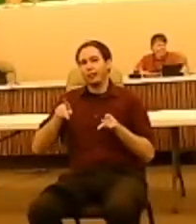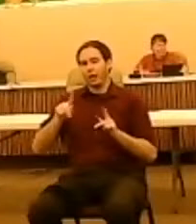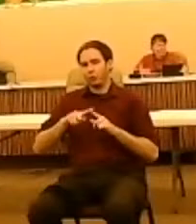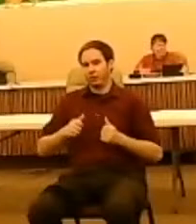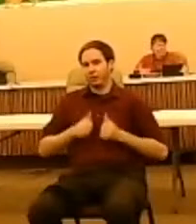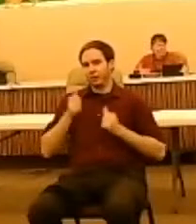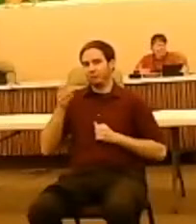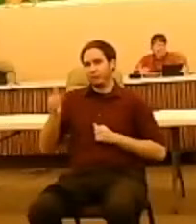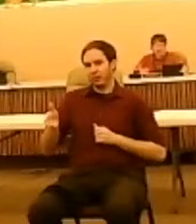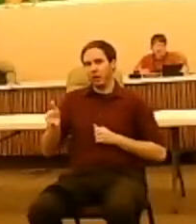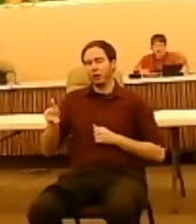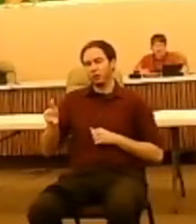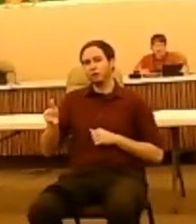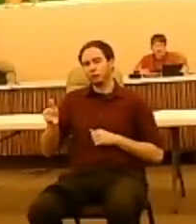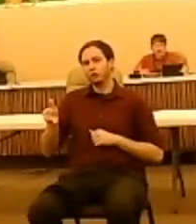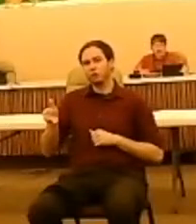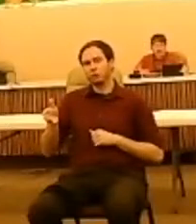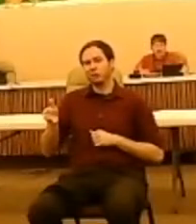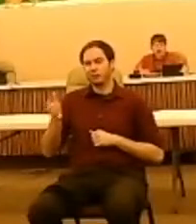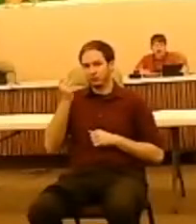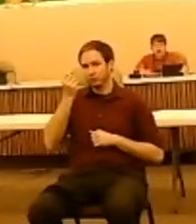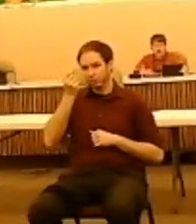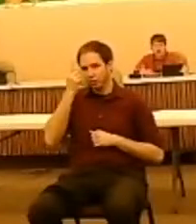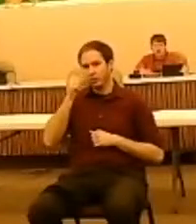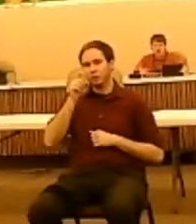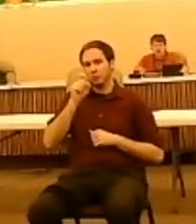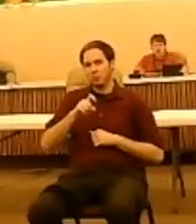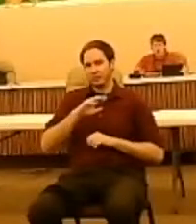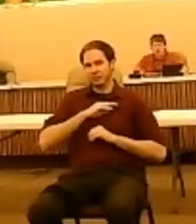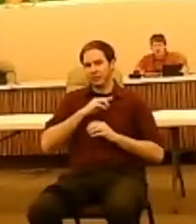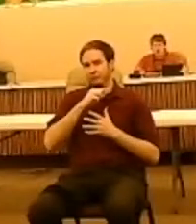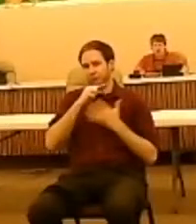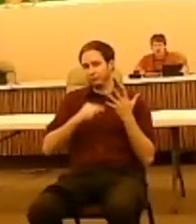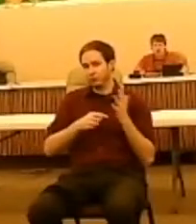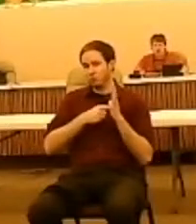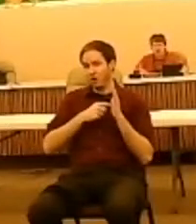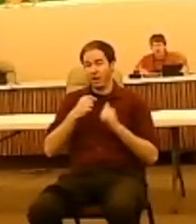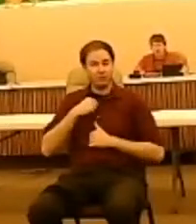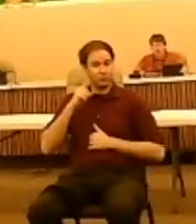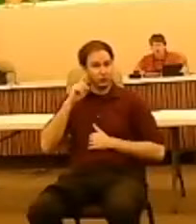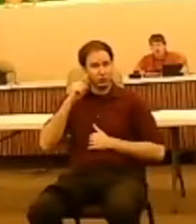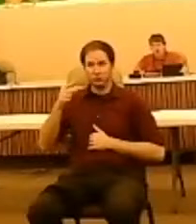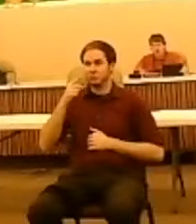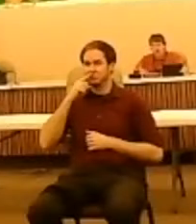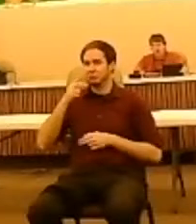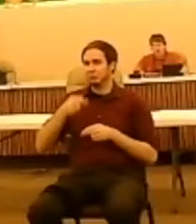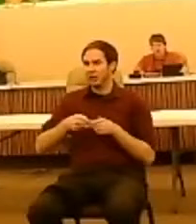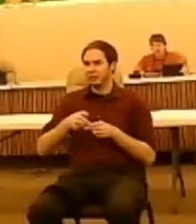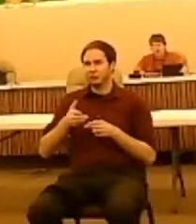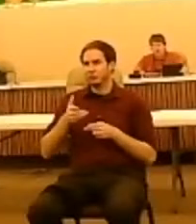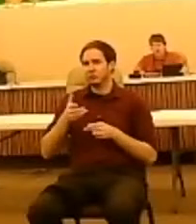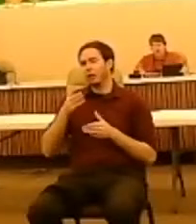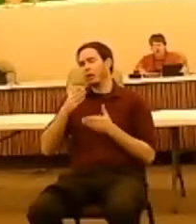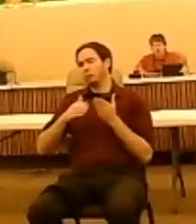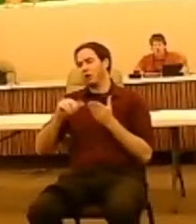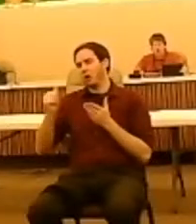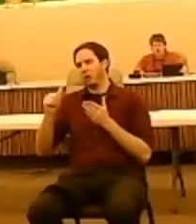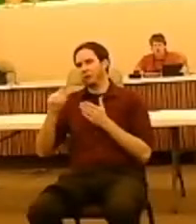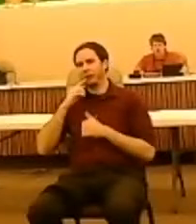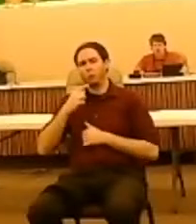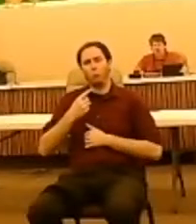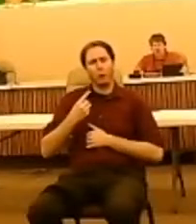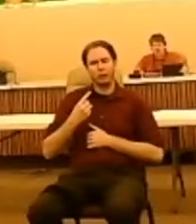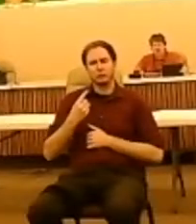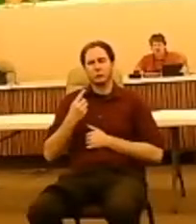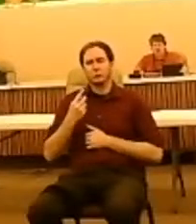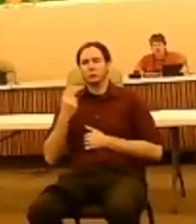there. But again, it's typically, if I remember correctly, you said in some of the other developments, it's like one or two,